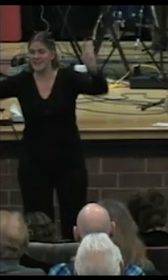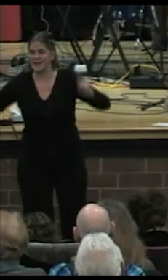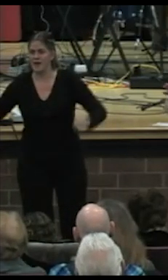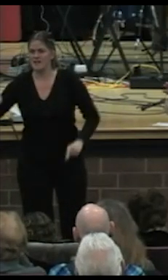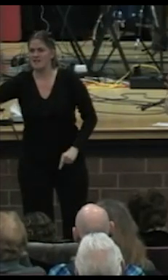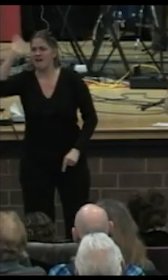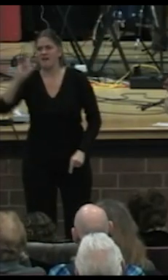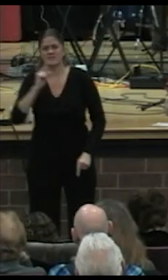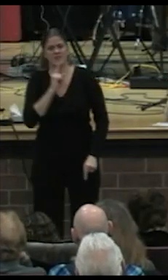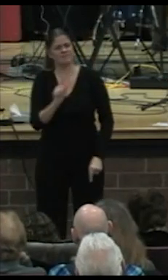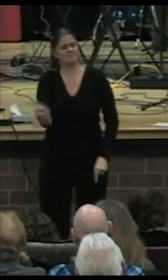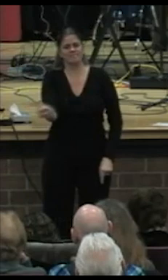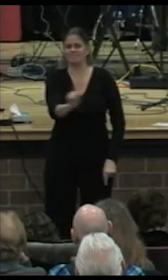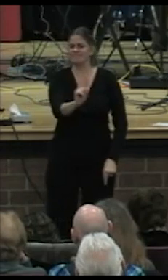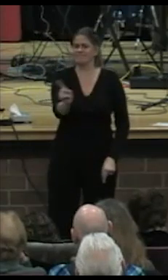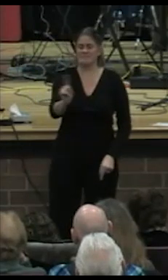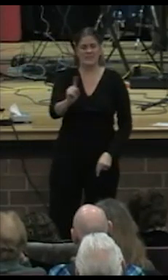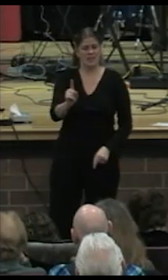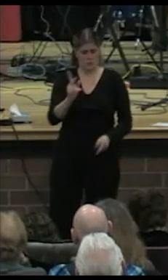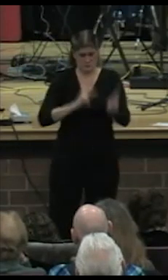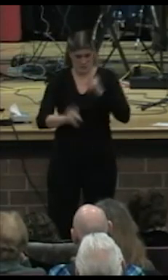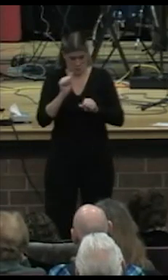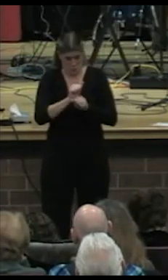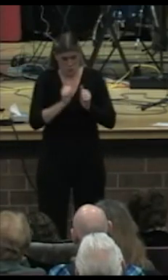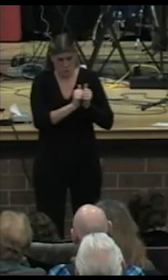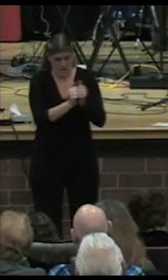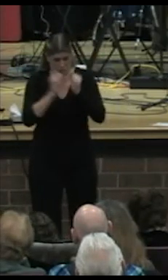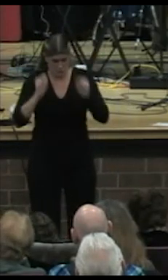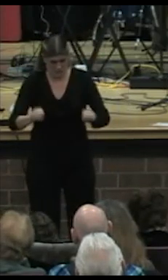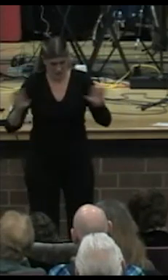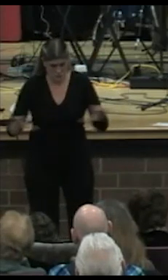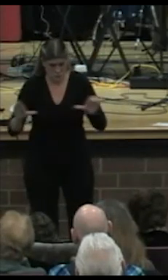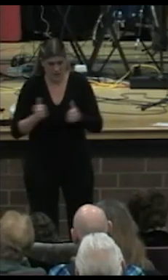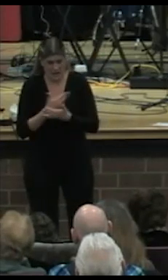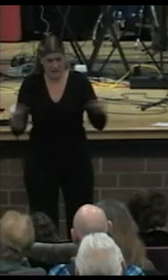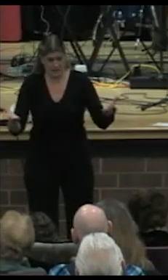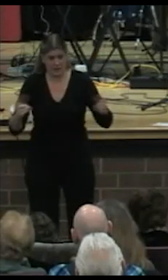says, nothing they purpose will be impossible for them.